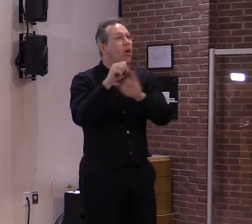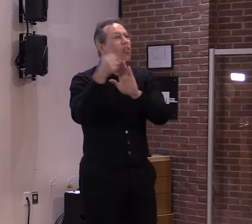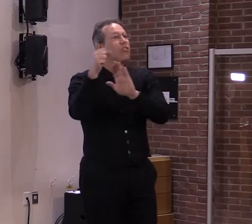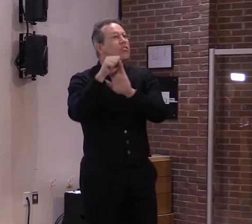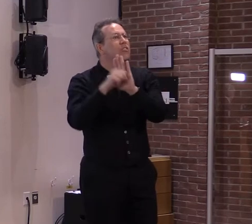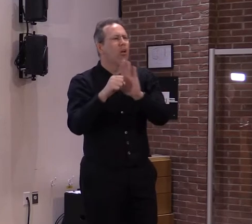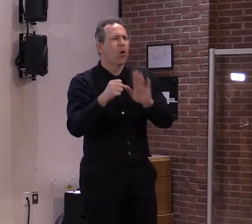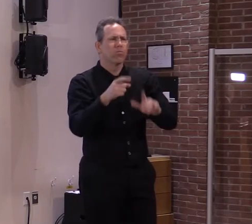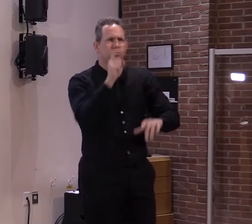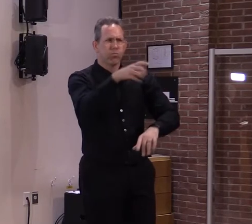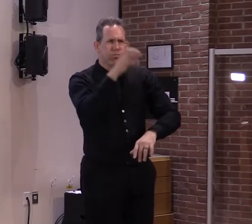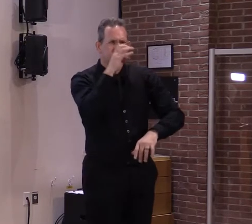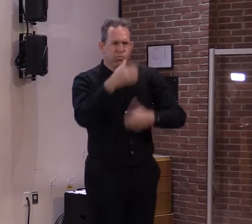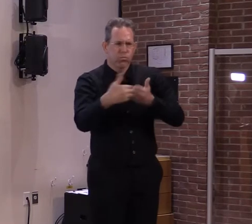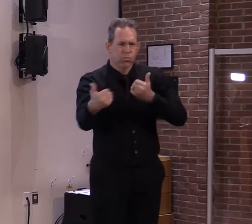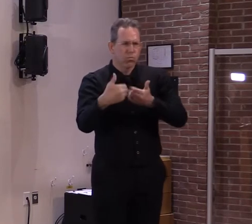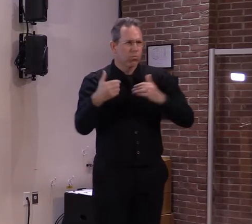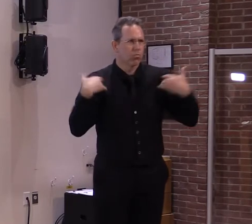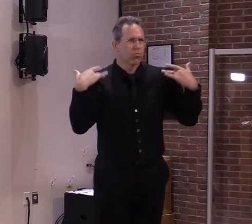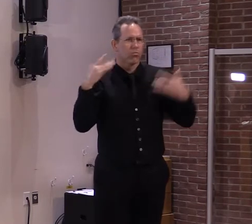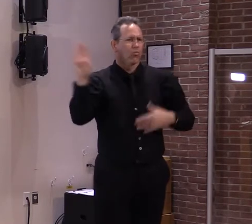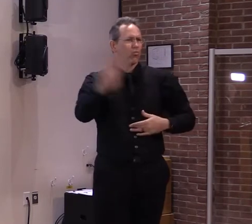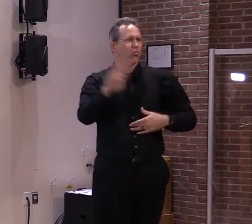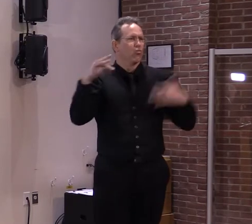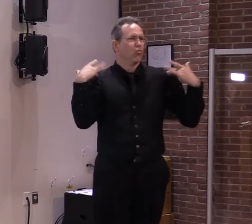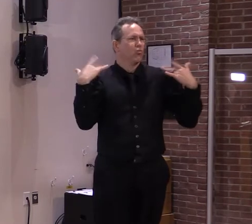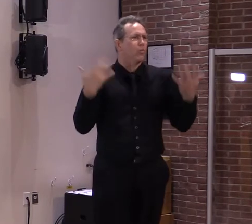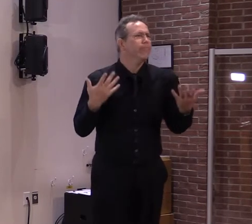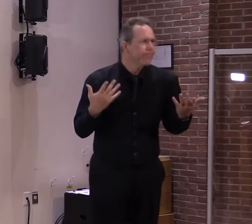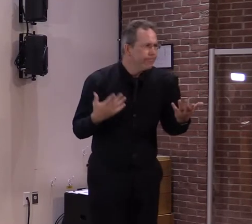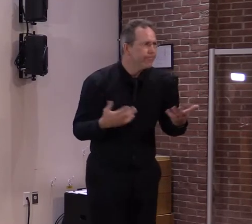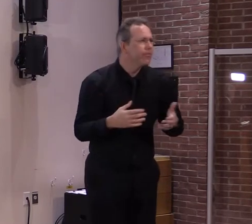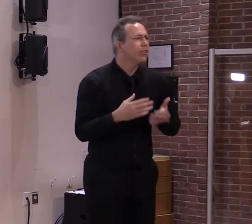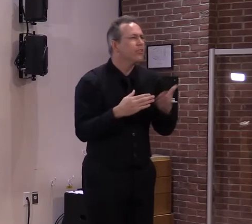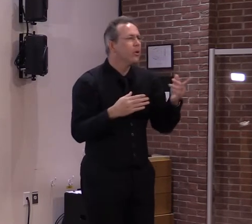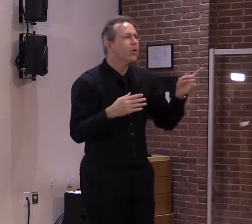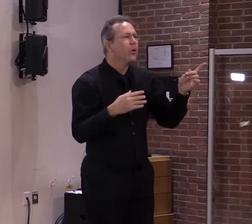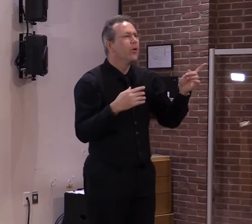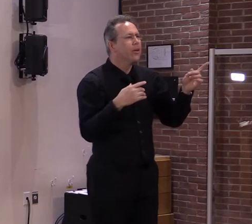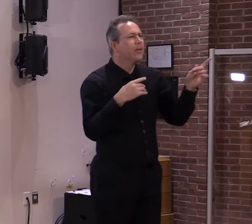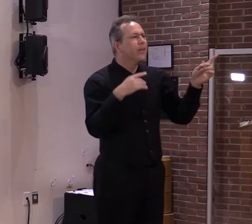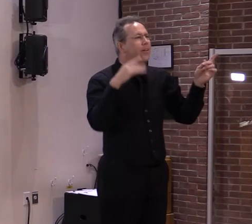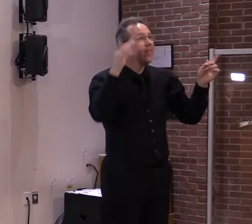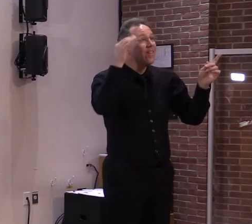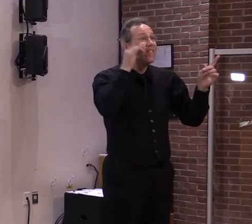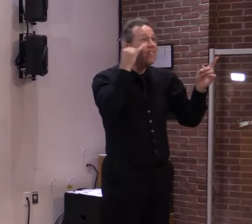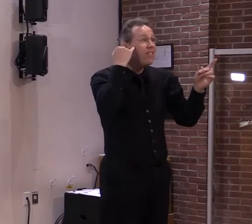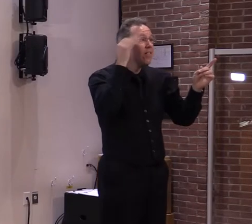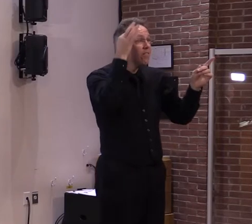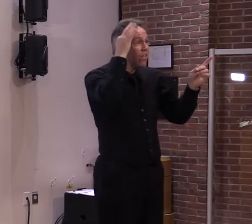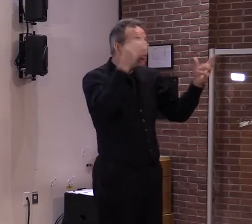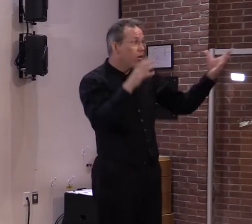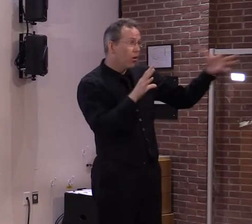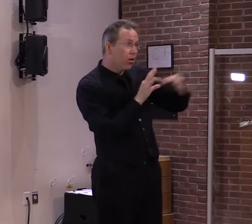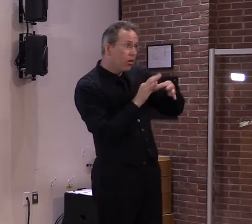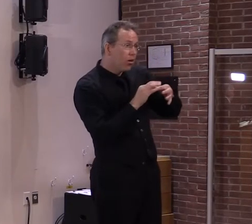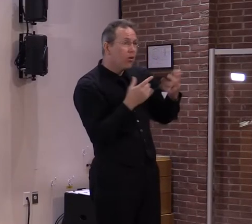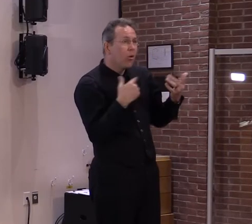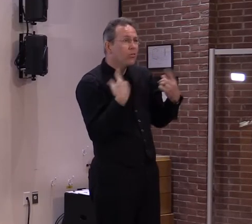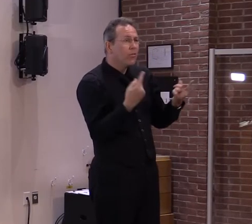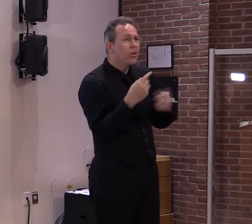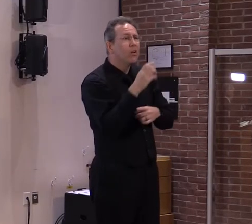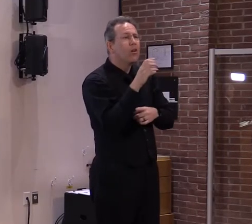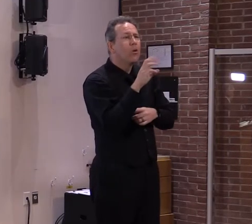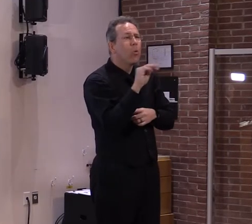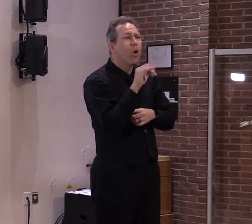of the federal pharmacy program is integrated in our system. Hannaford, Costco, those sort of ones are integrated in our